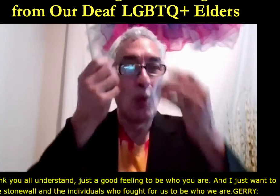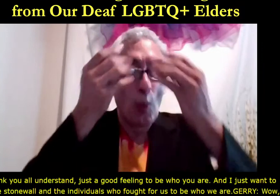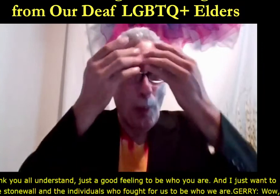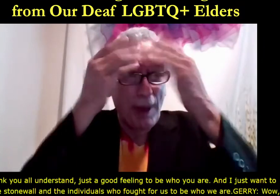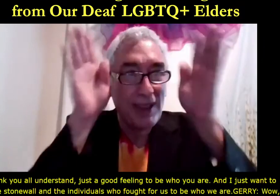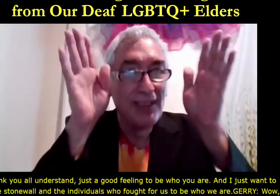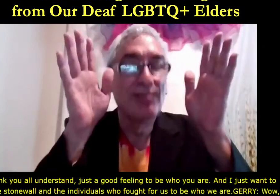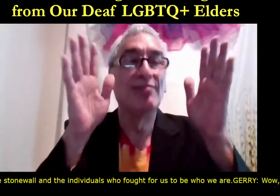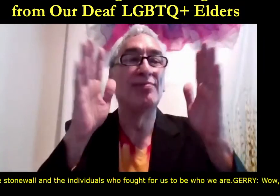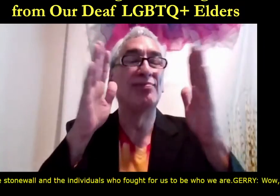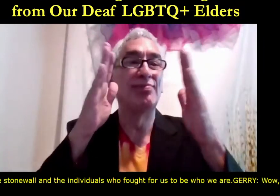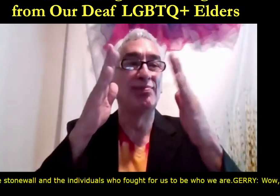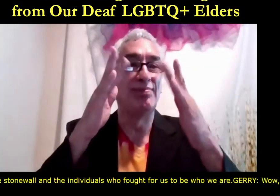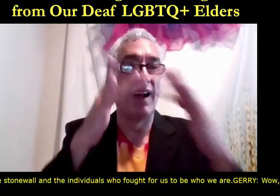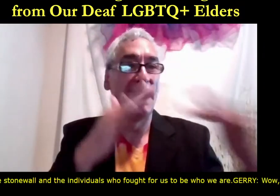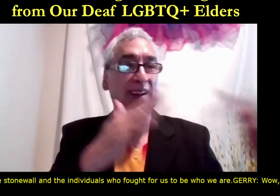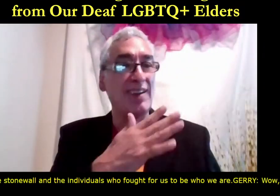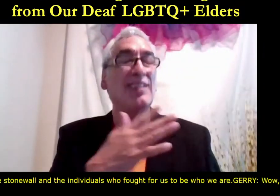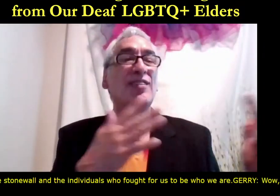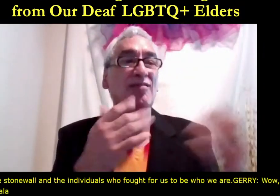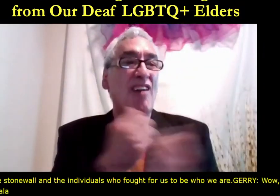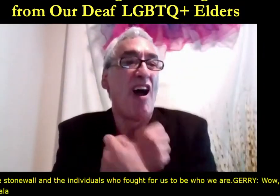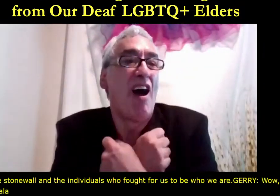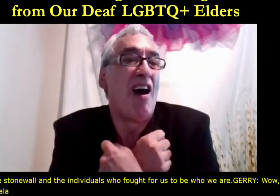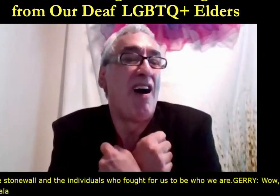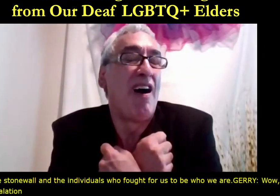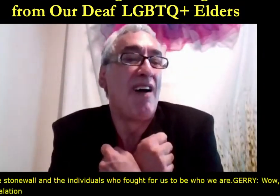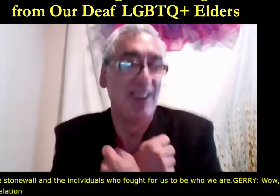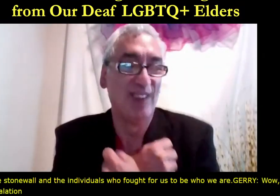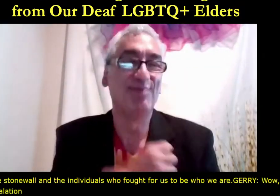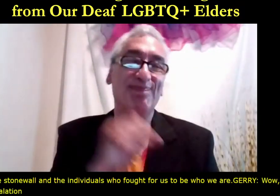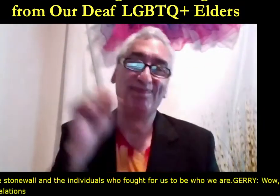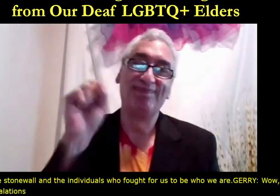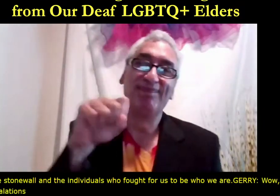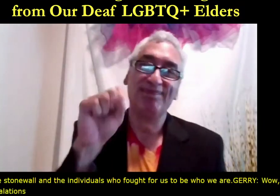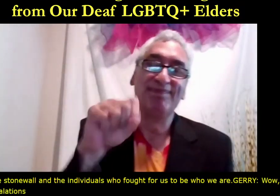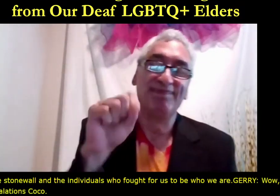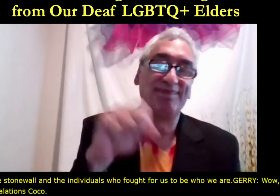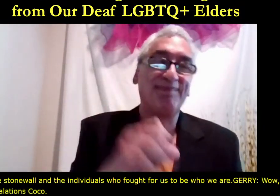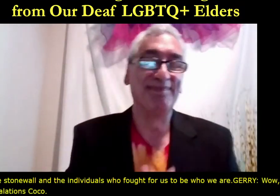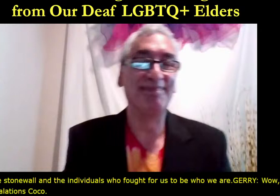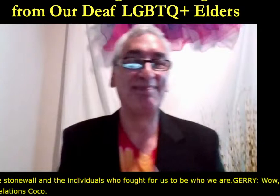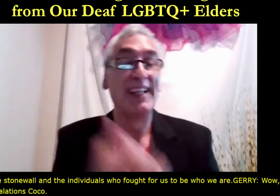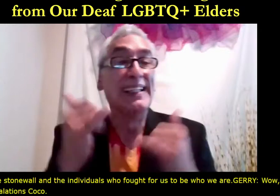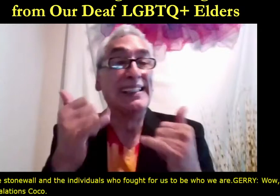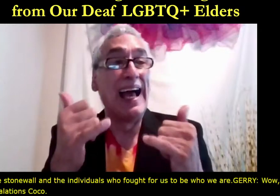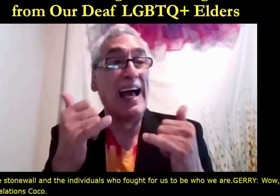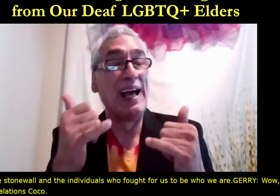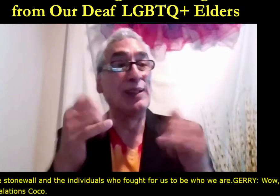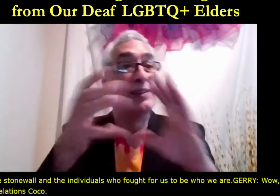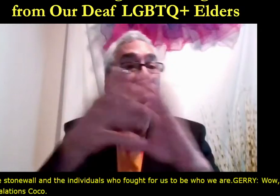now with more people coming out opening minds continuing with their love